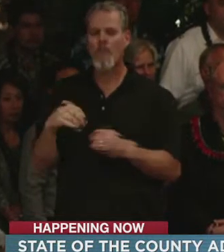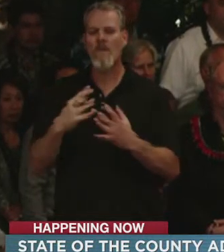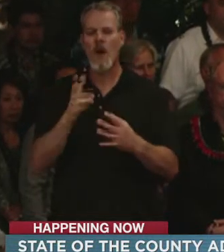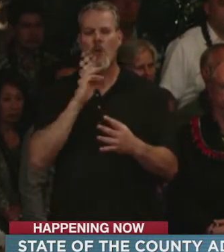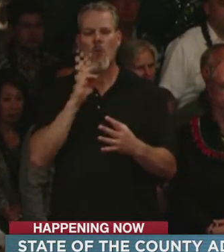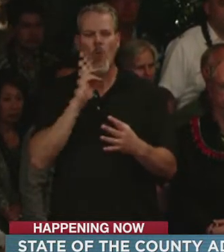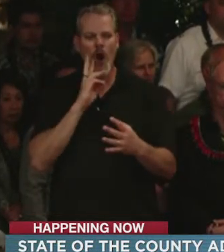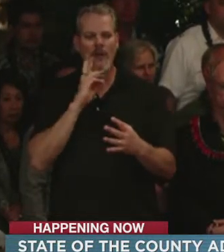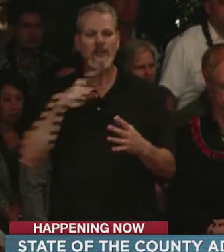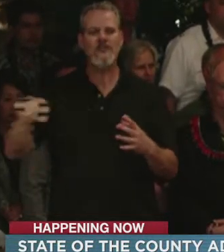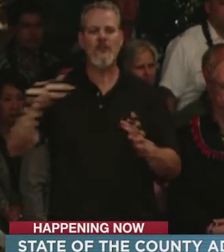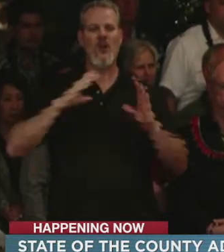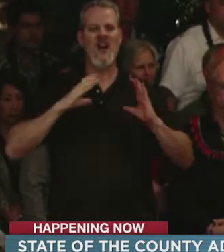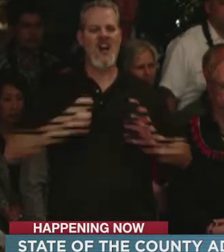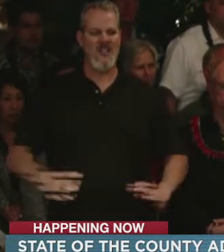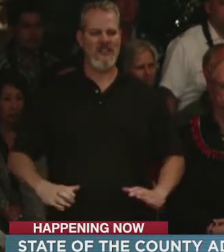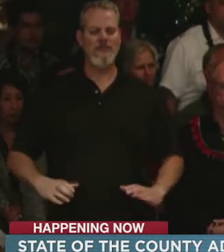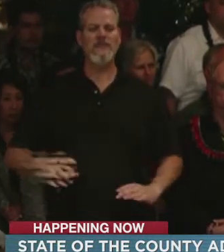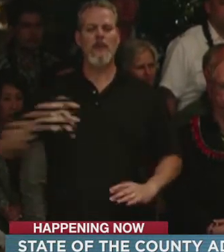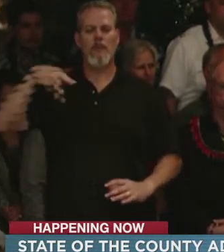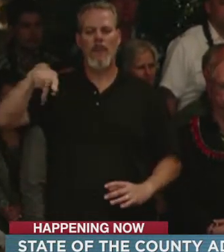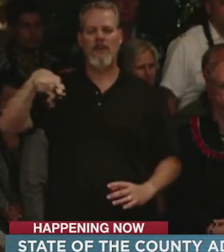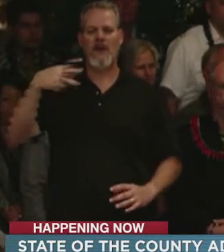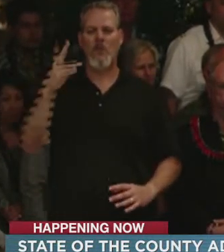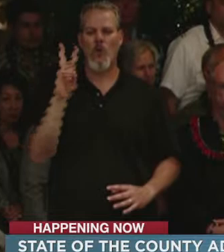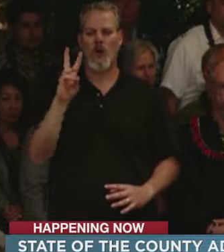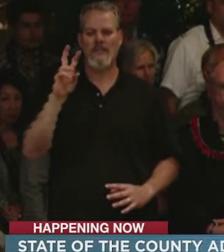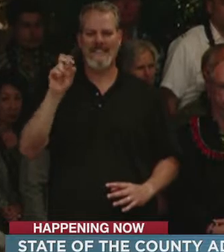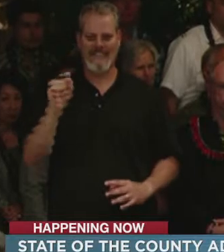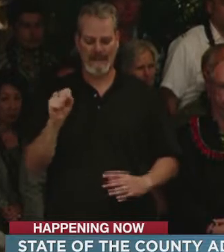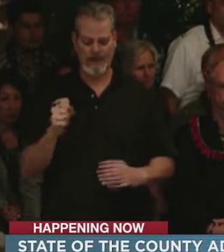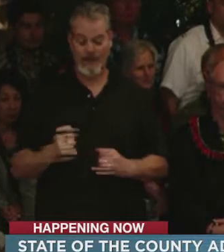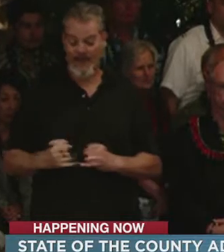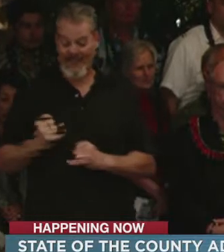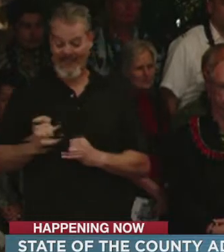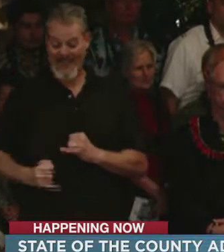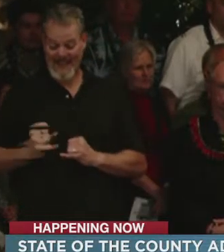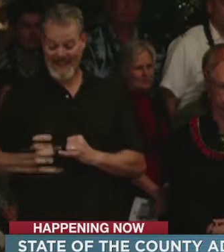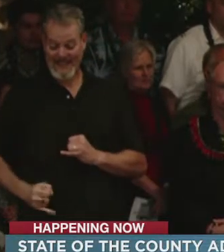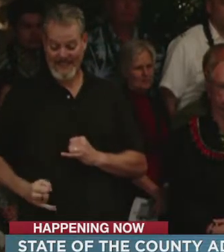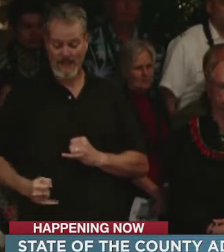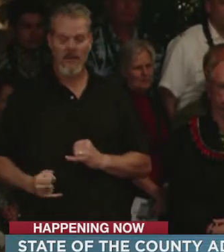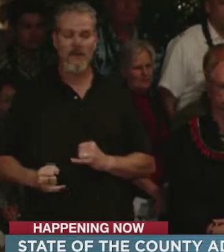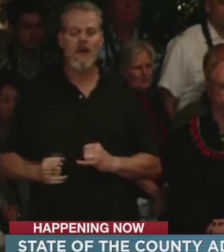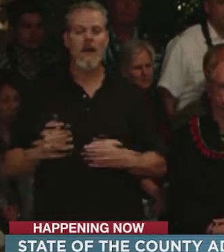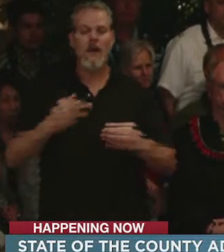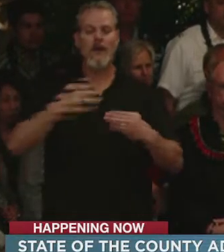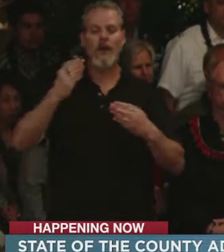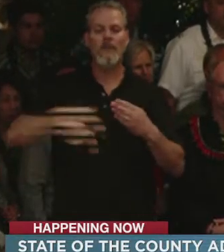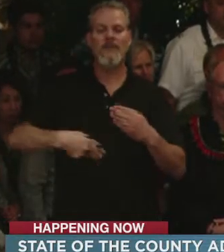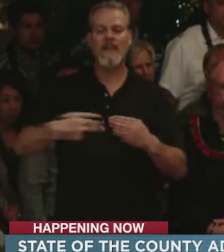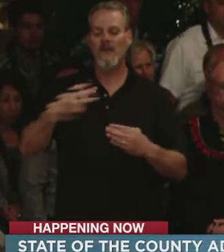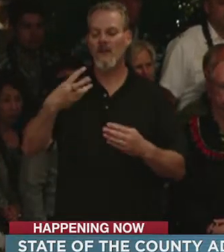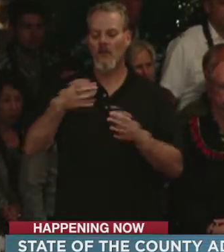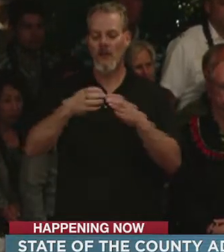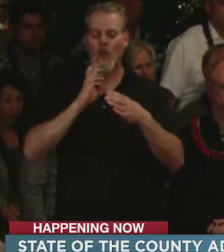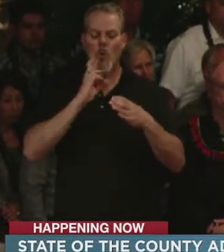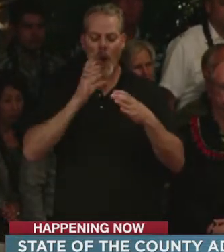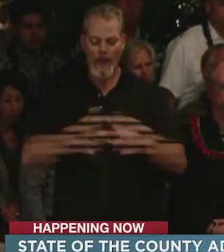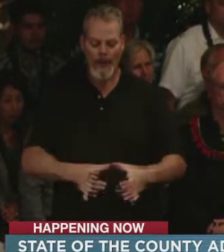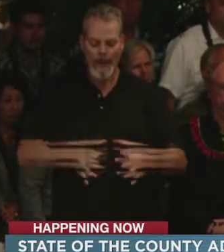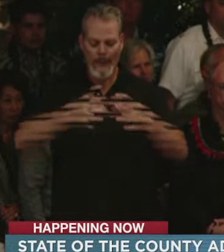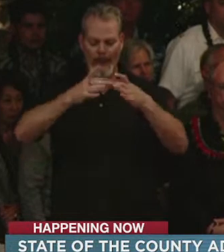in Papaiko public water system. Lastly, the completed Halaula well and